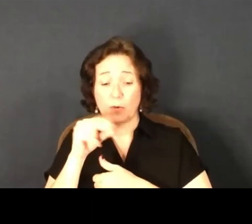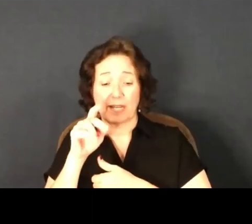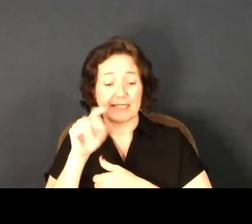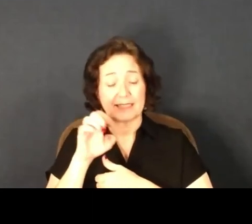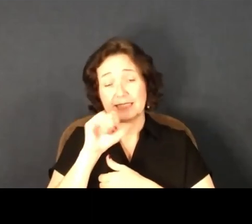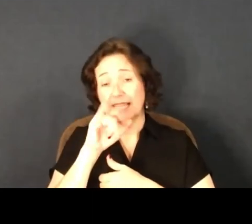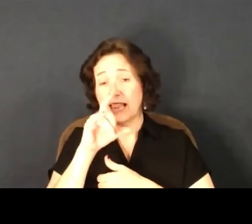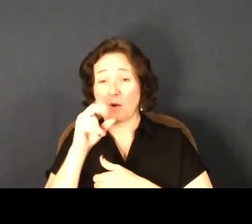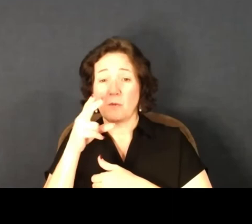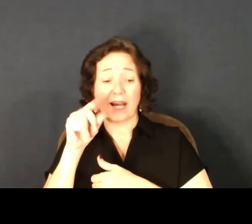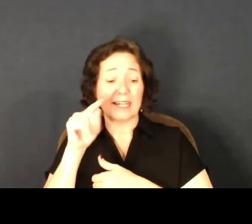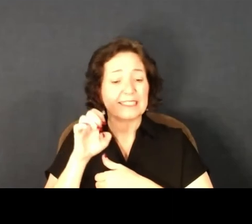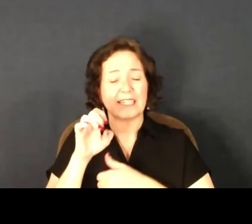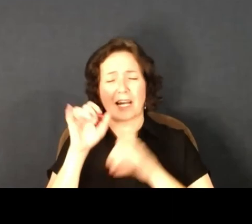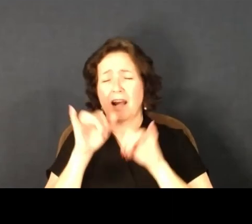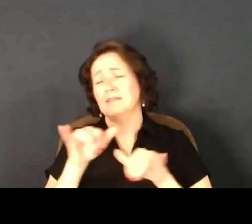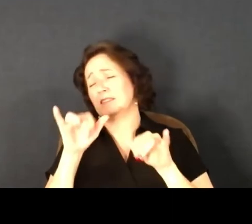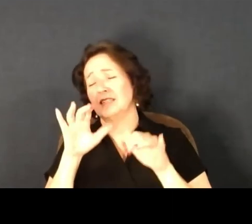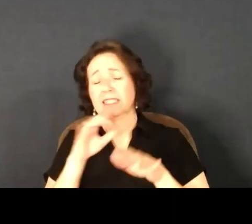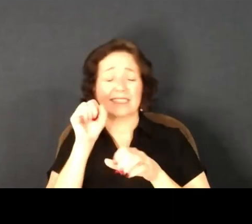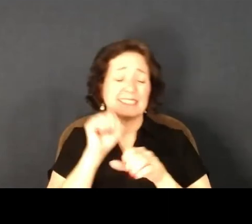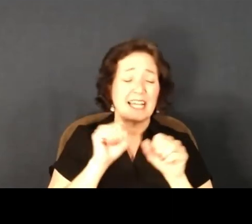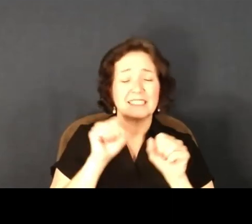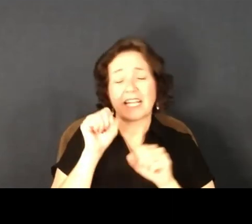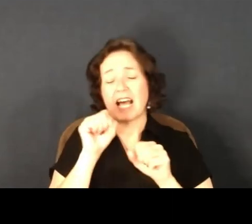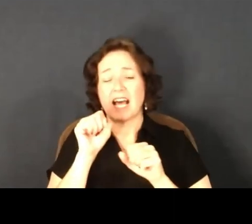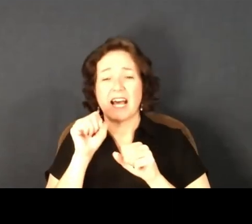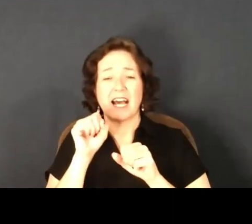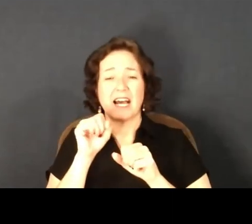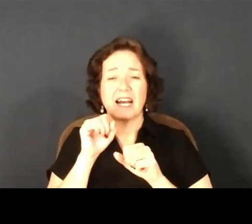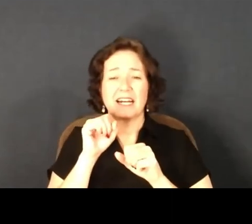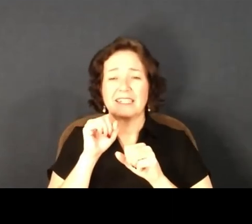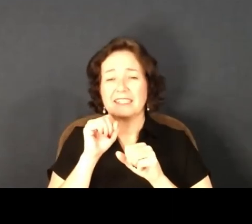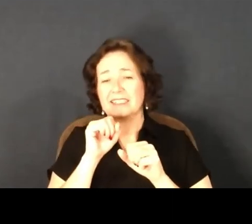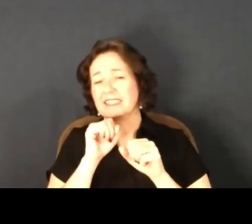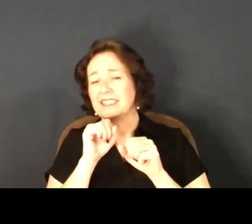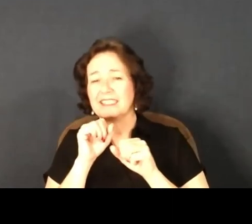silhouette, silhouette, silhouette, silhouettes.